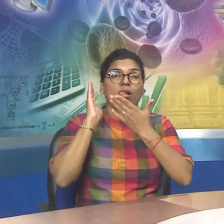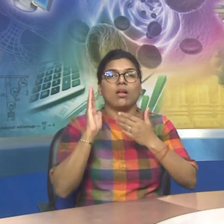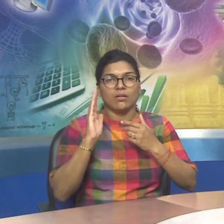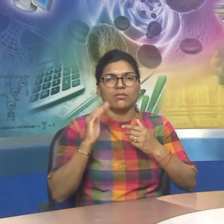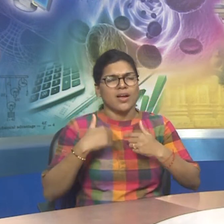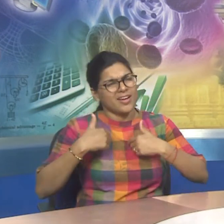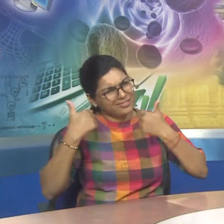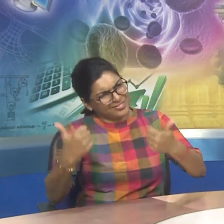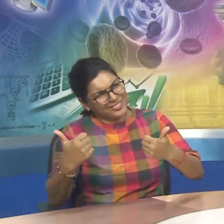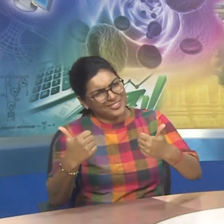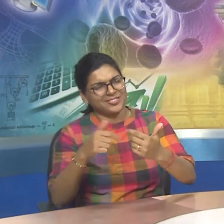Deceiving.